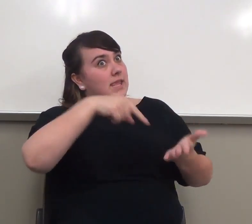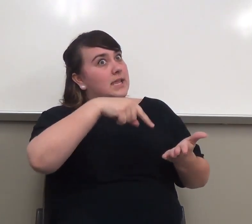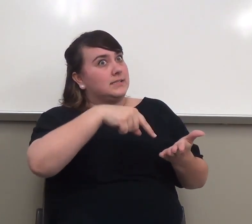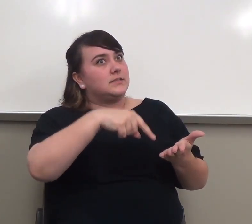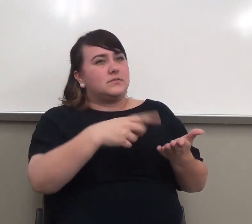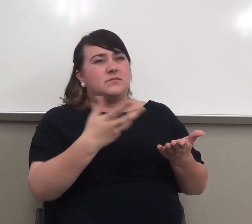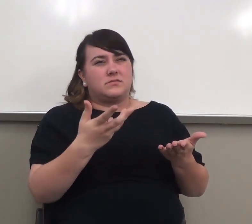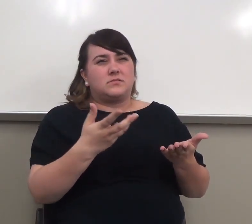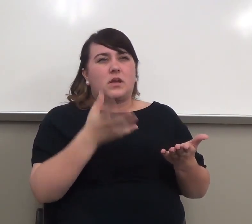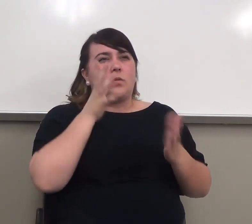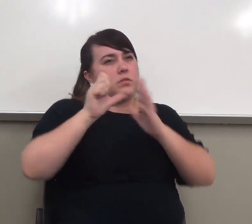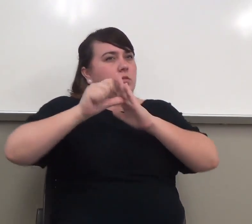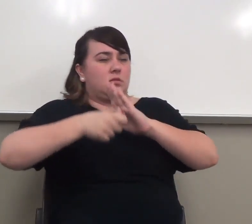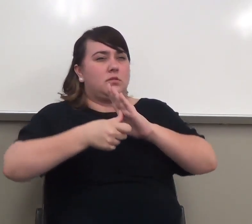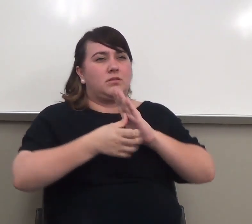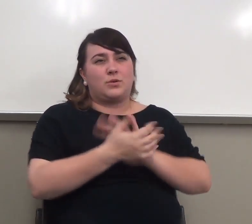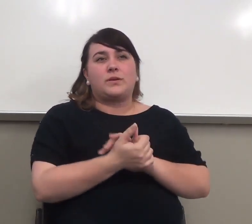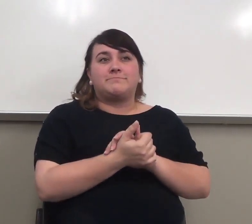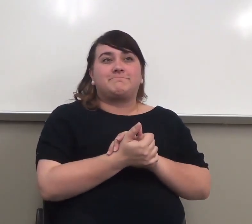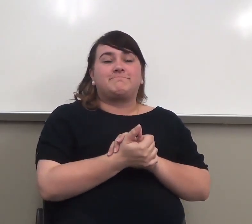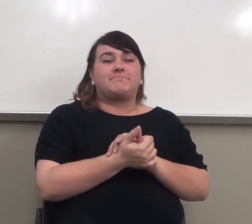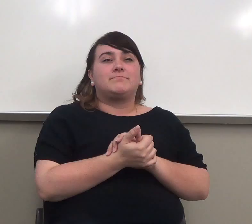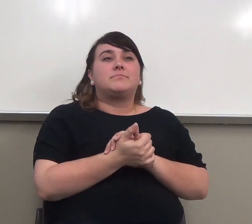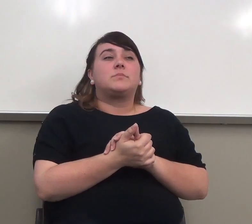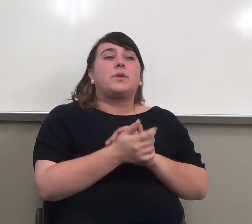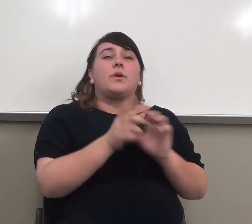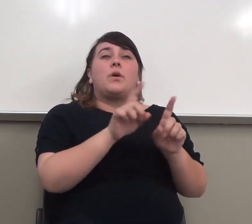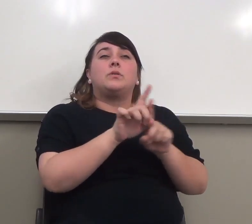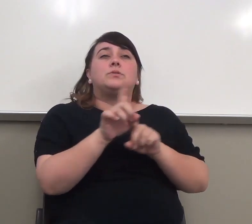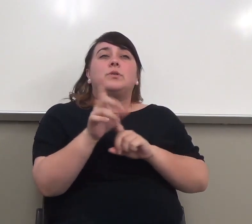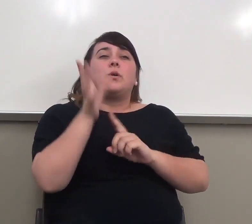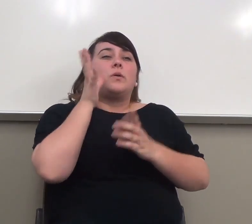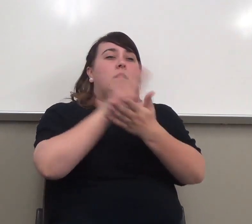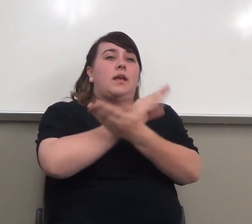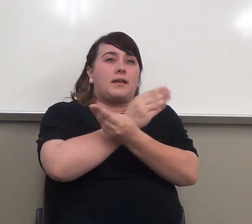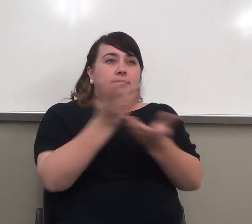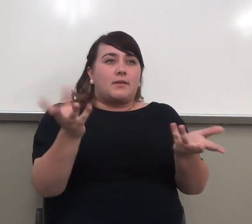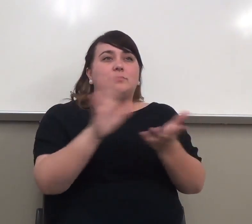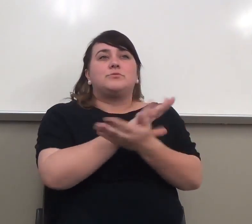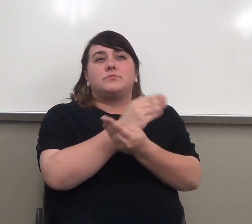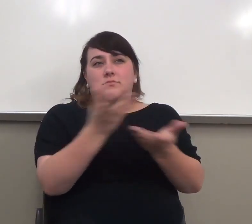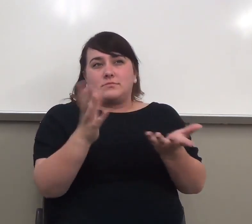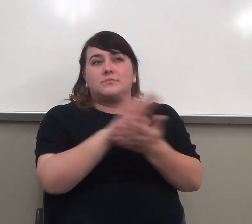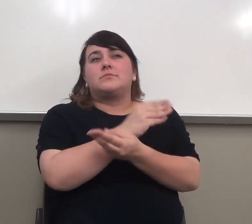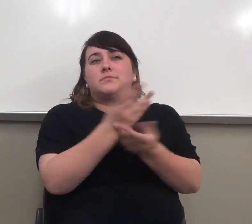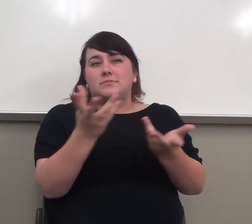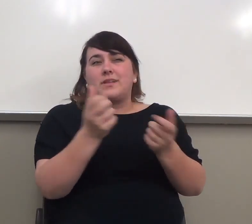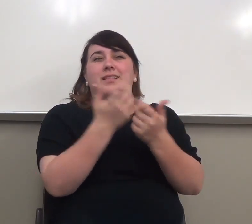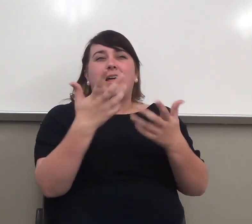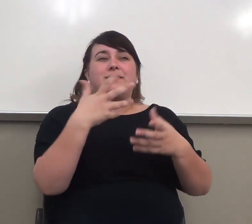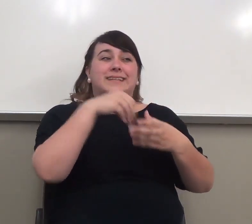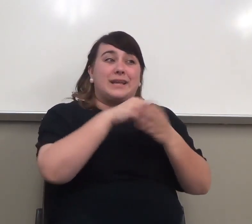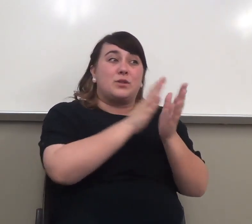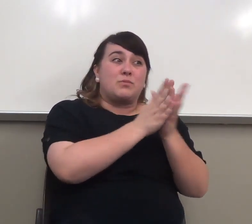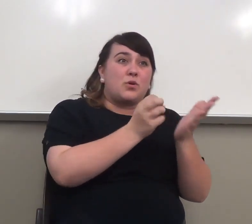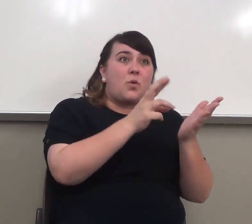definitely, and you can do that. We'll talk about taking notes. Every once in a while, I say, well, you should